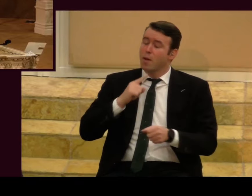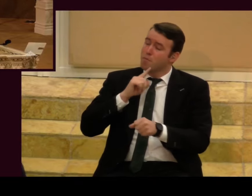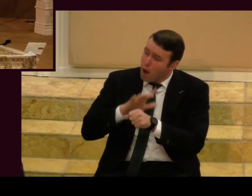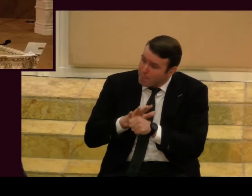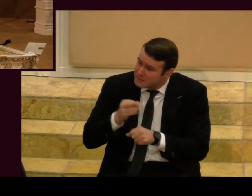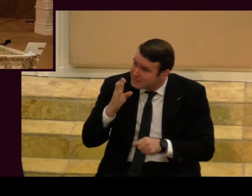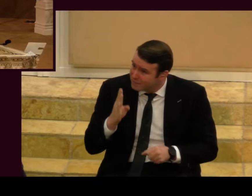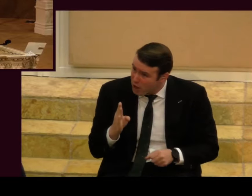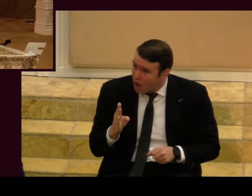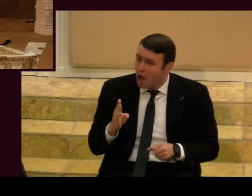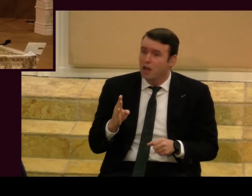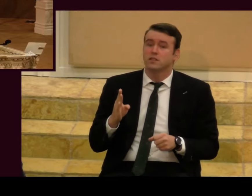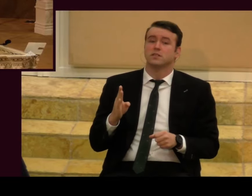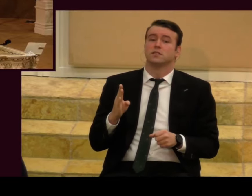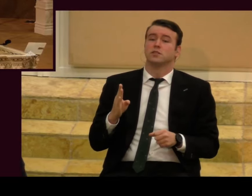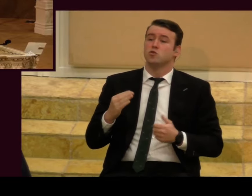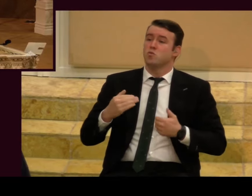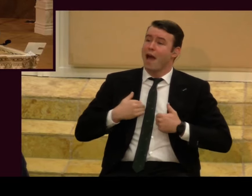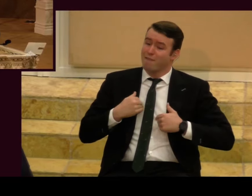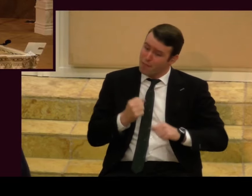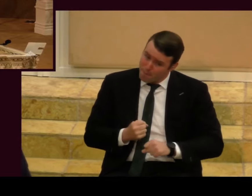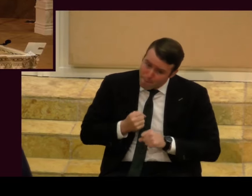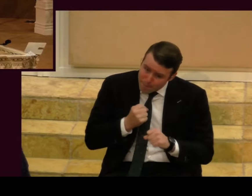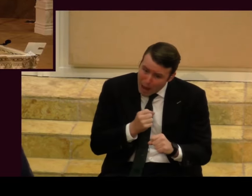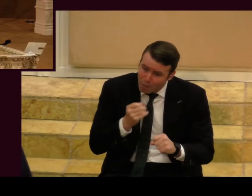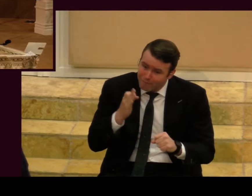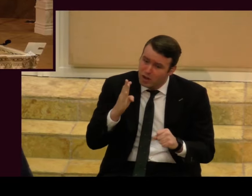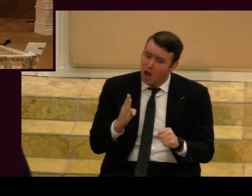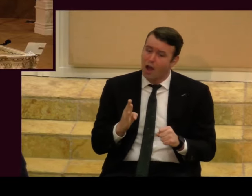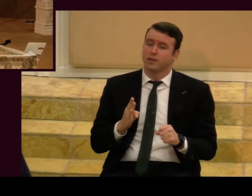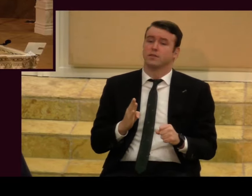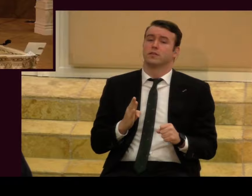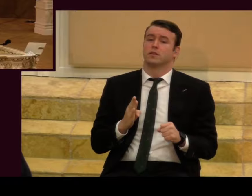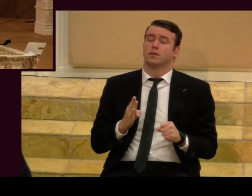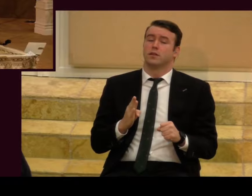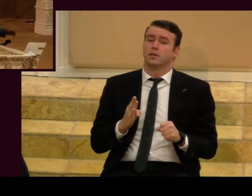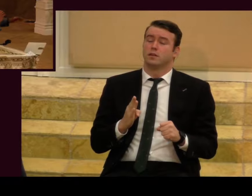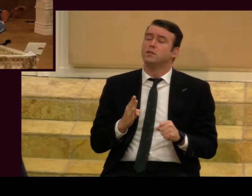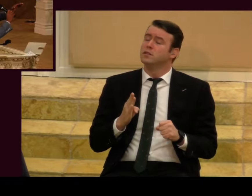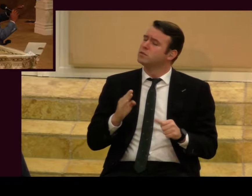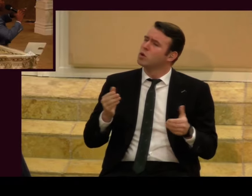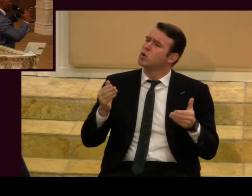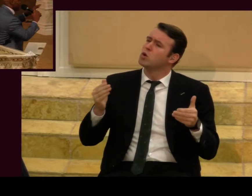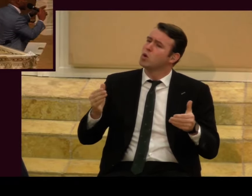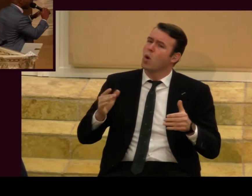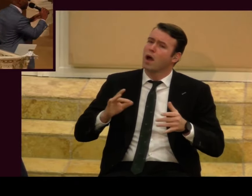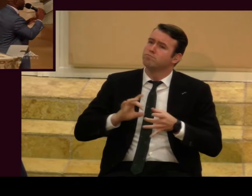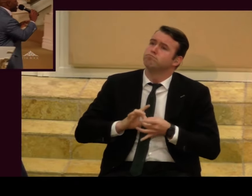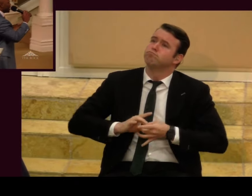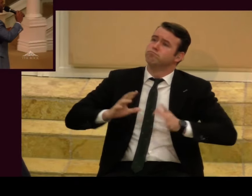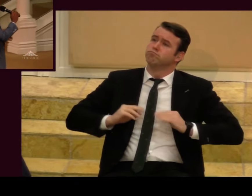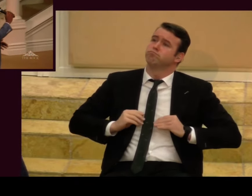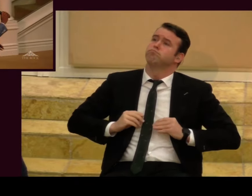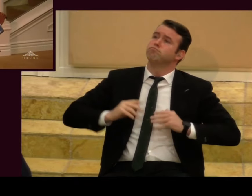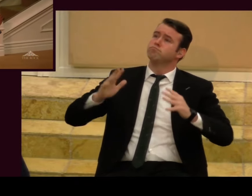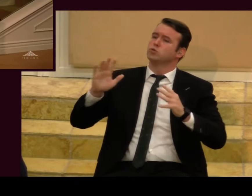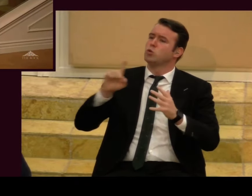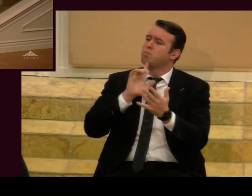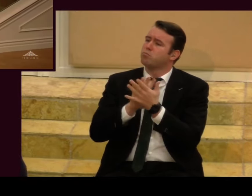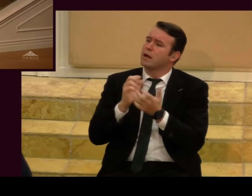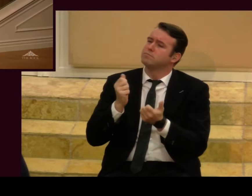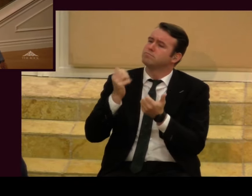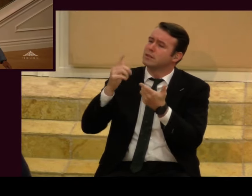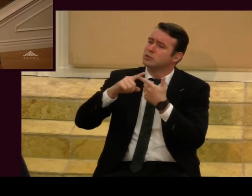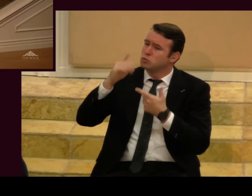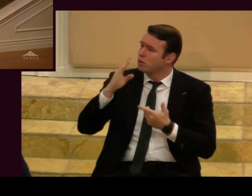got the promises of God. You've got the power of God. Somebody ought to go ahead and release the praises unto